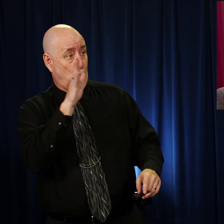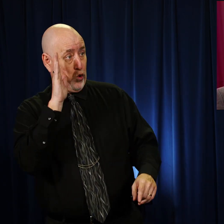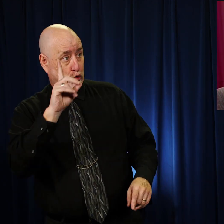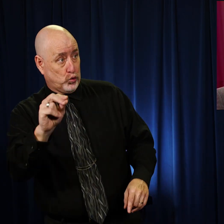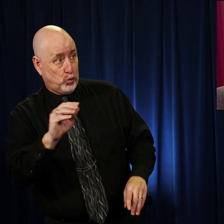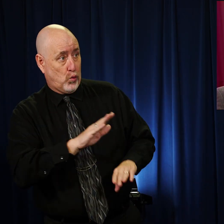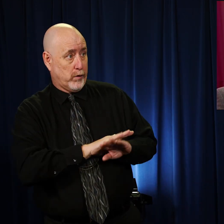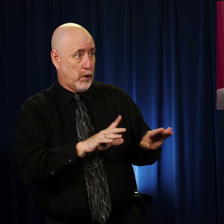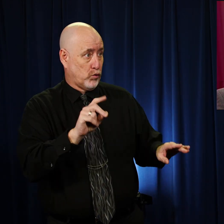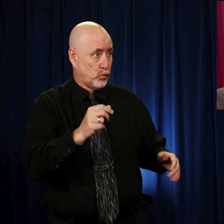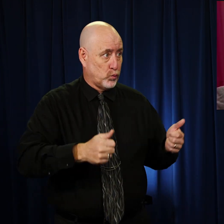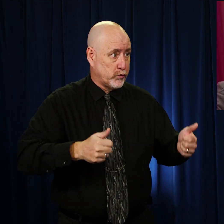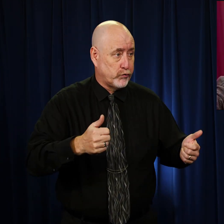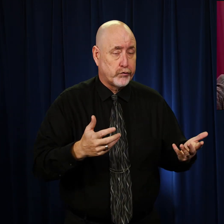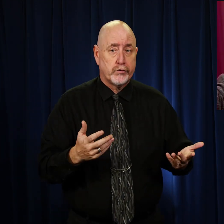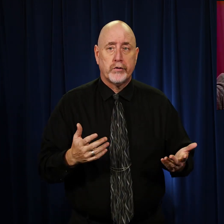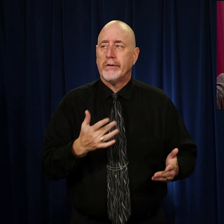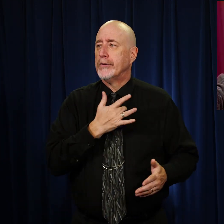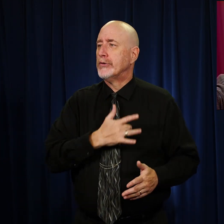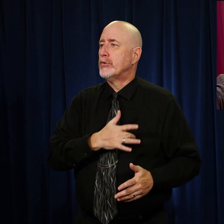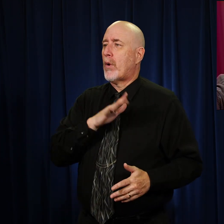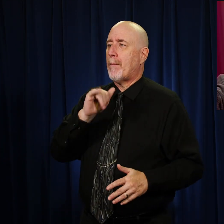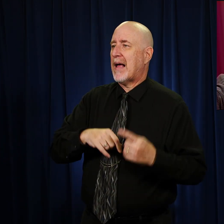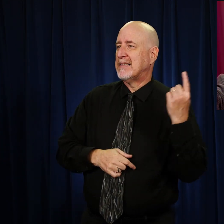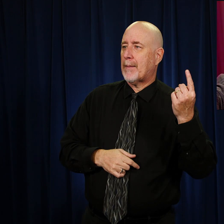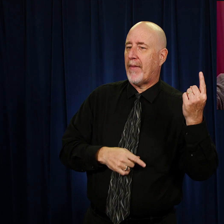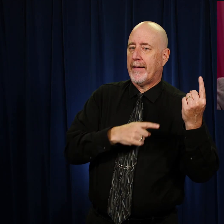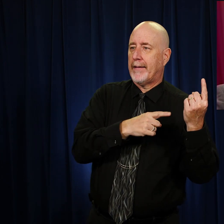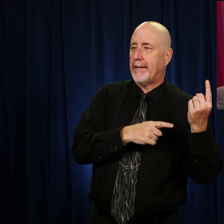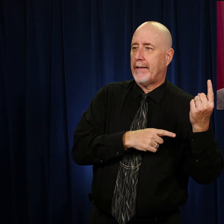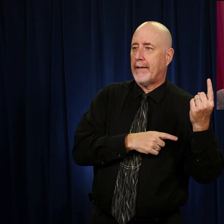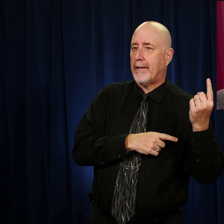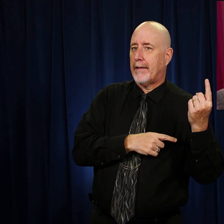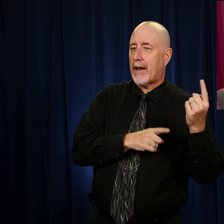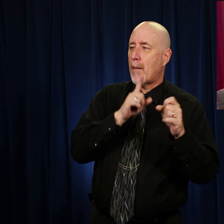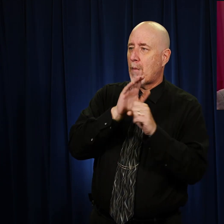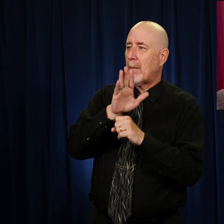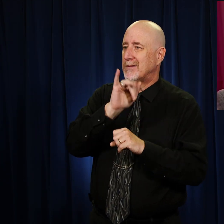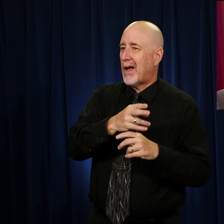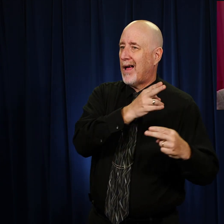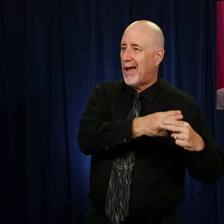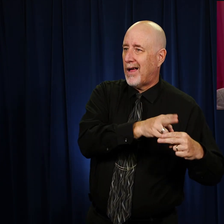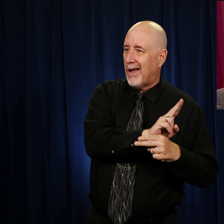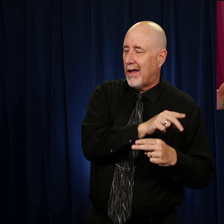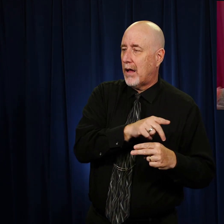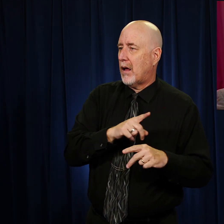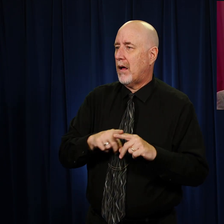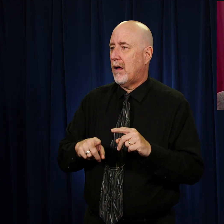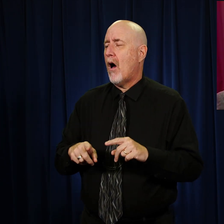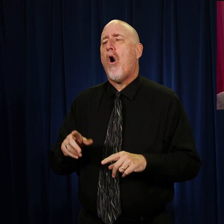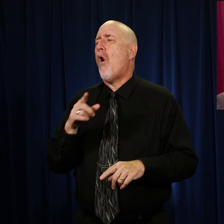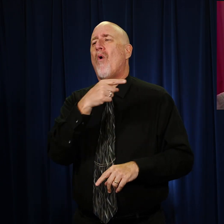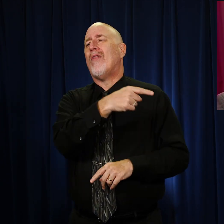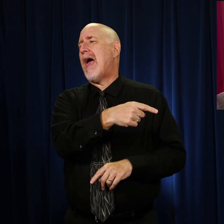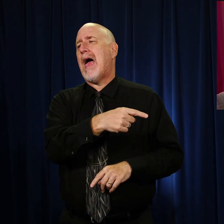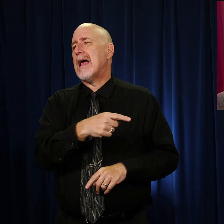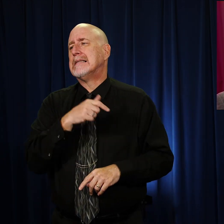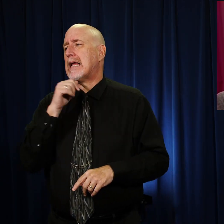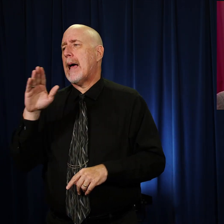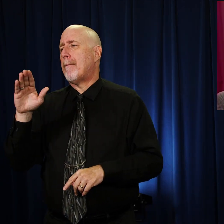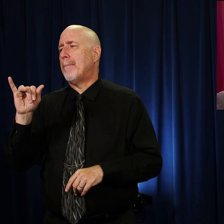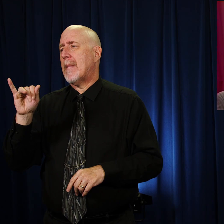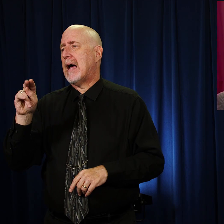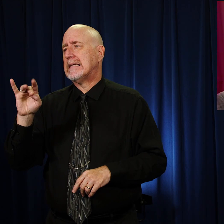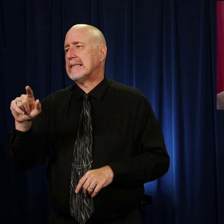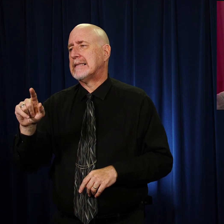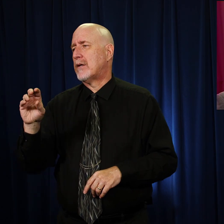be true to their word or not. They would swear by one thing, but they would later say, well, that's not a